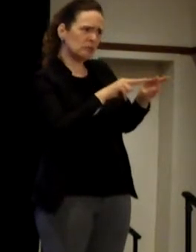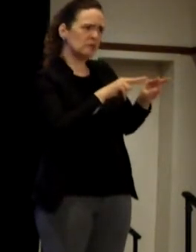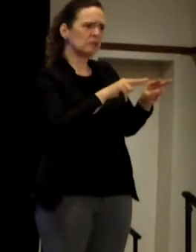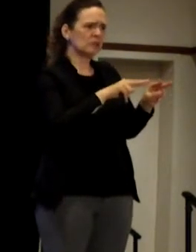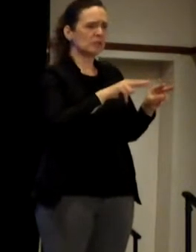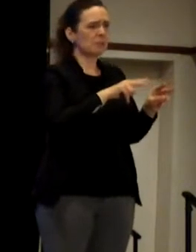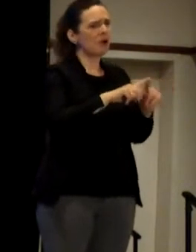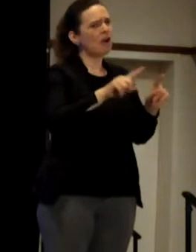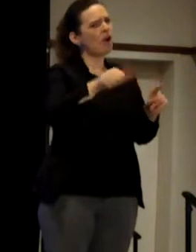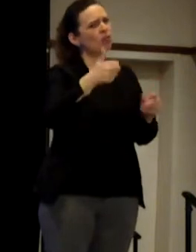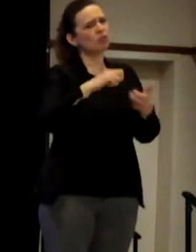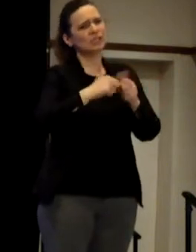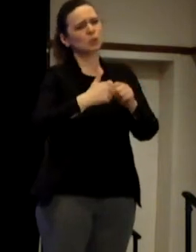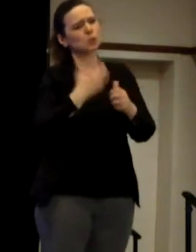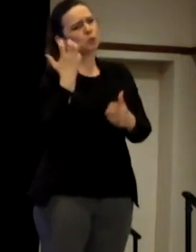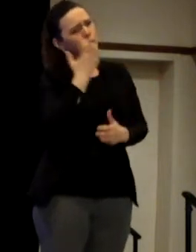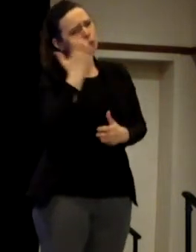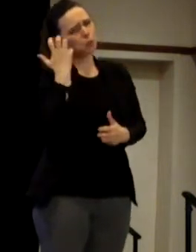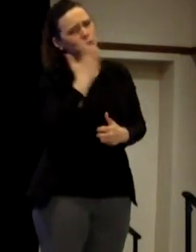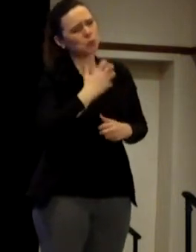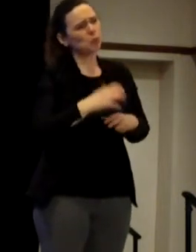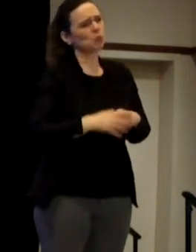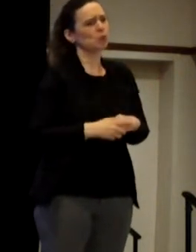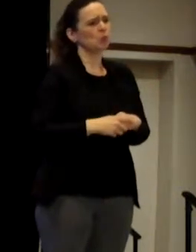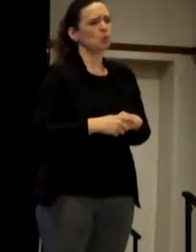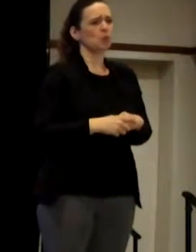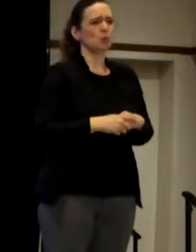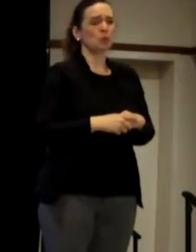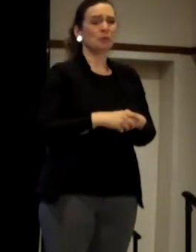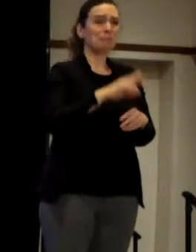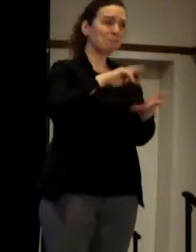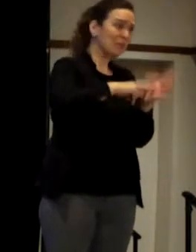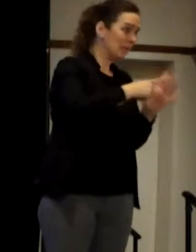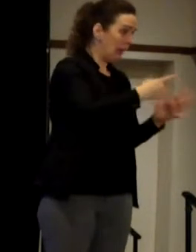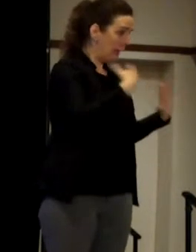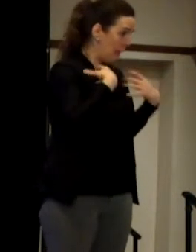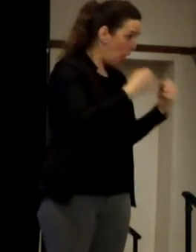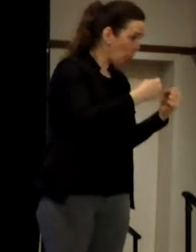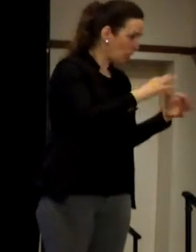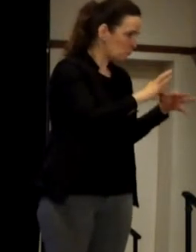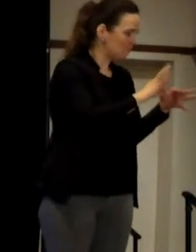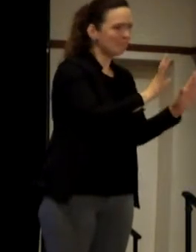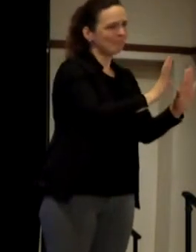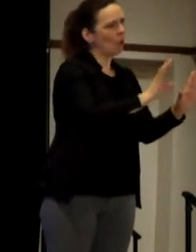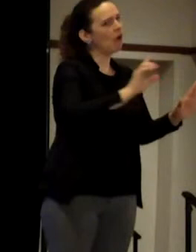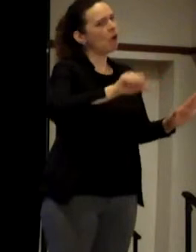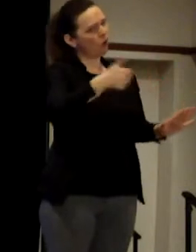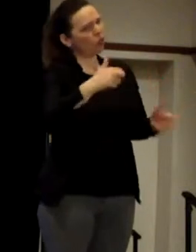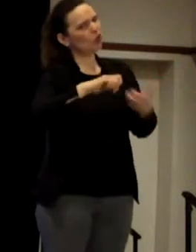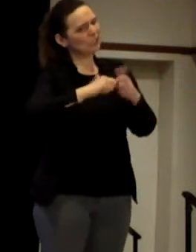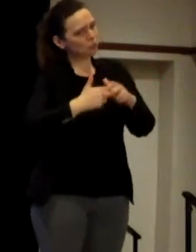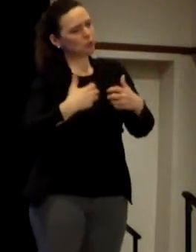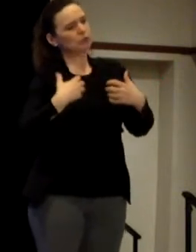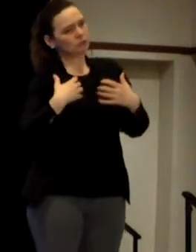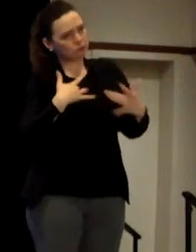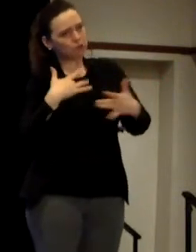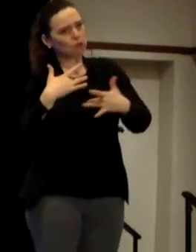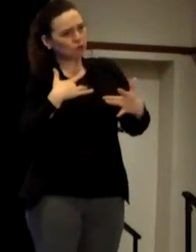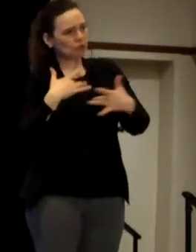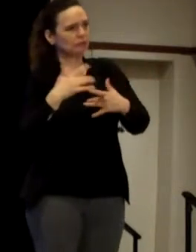problems besides the health-related conditions. With the Skyline Apartments, Ryan,